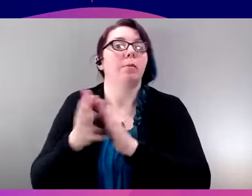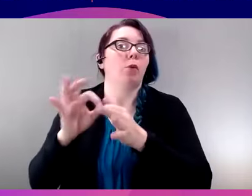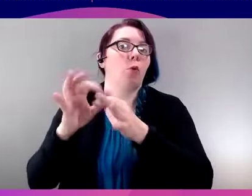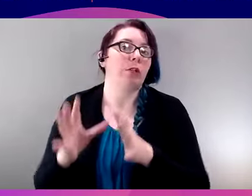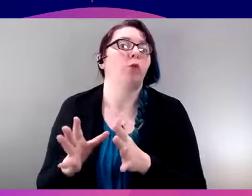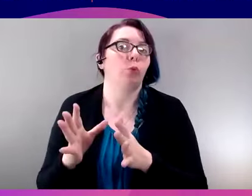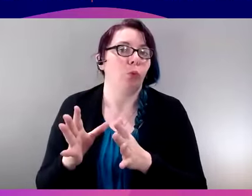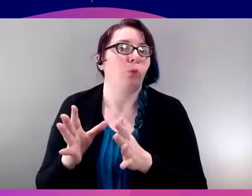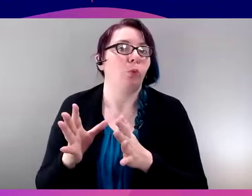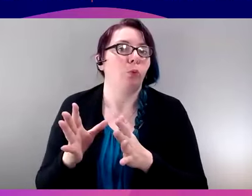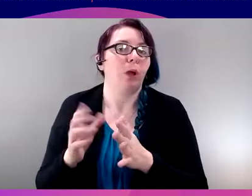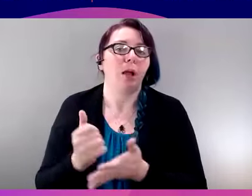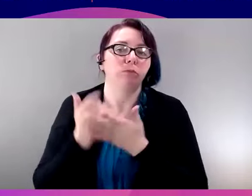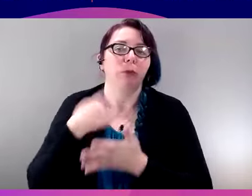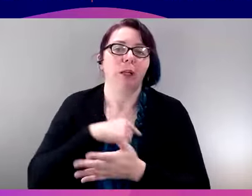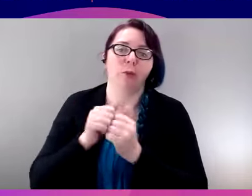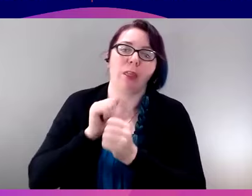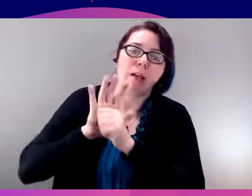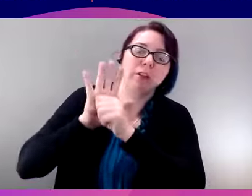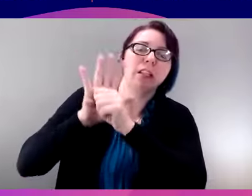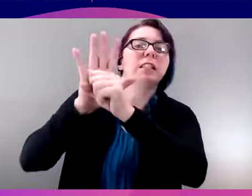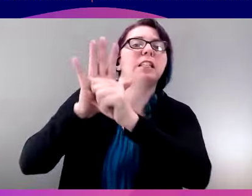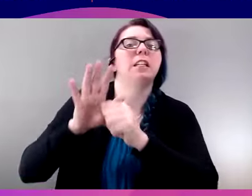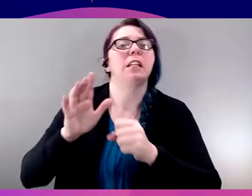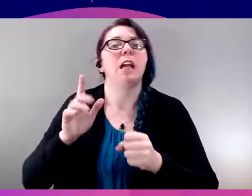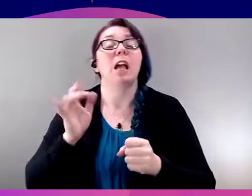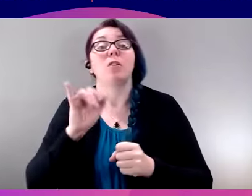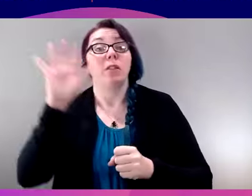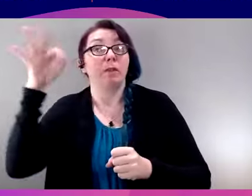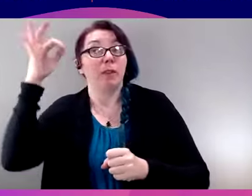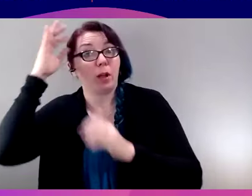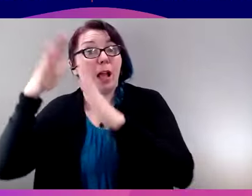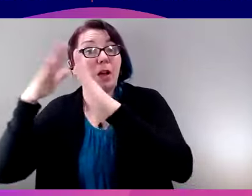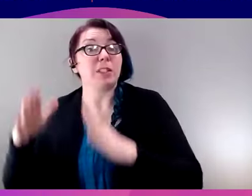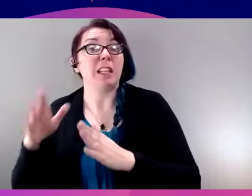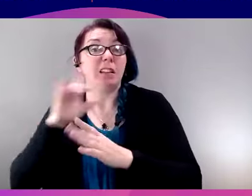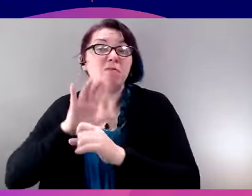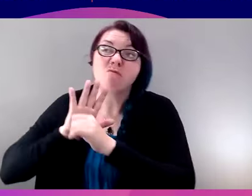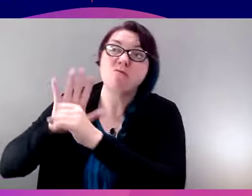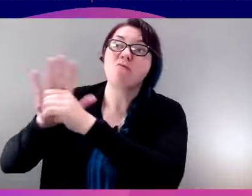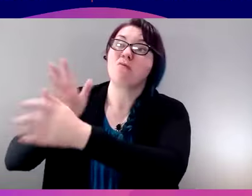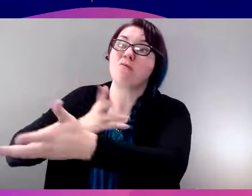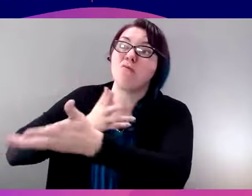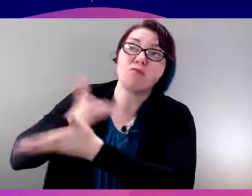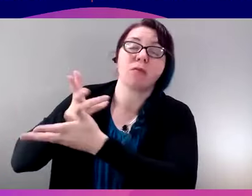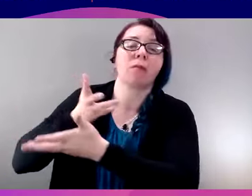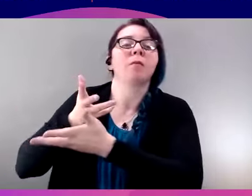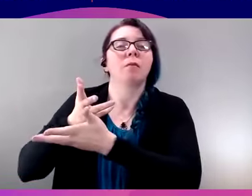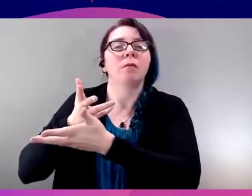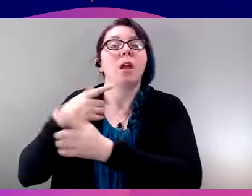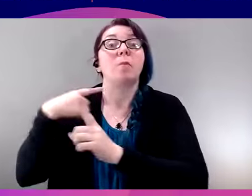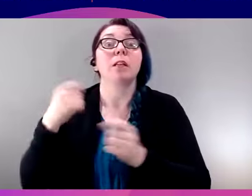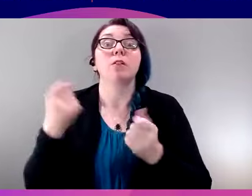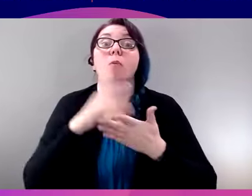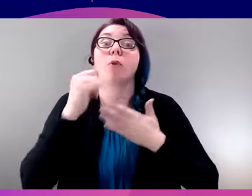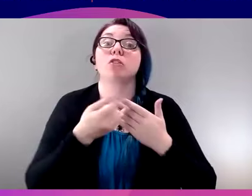advocacy objectives, in writing our submission to the Federal Housing Advocate, and in fostering such meaningful relationships with our project partners